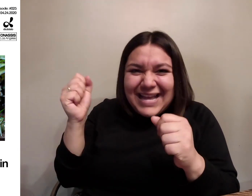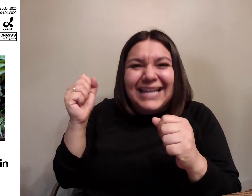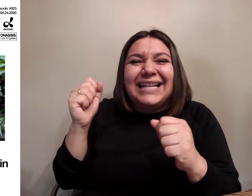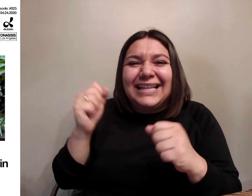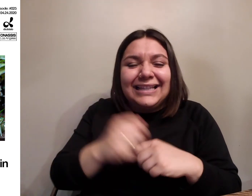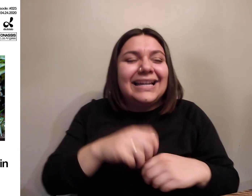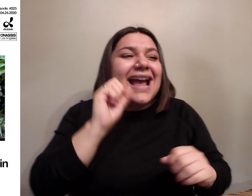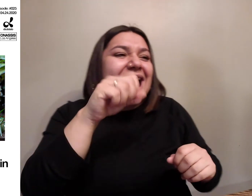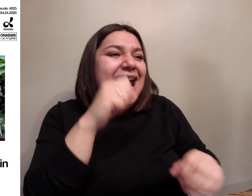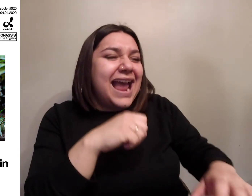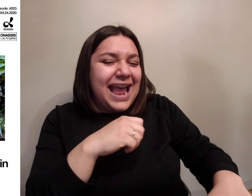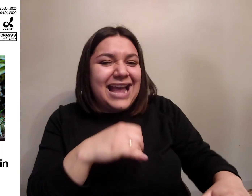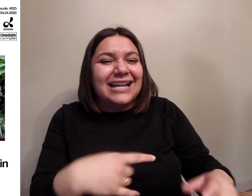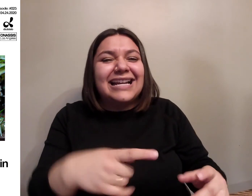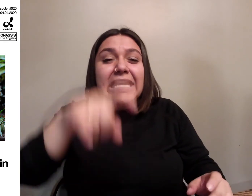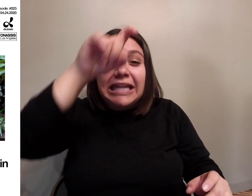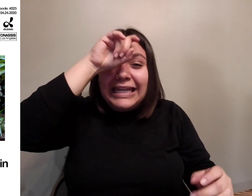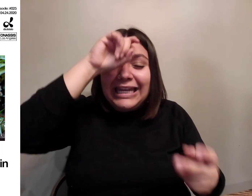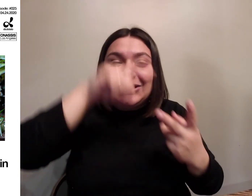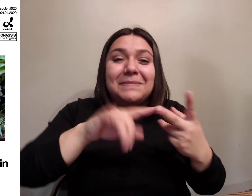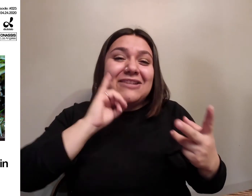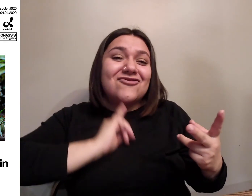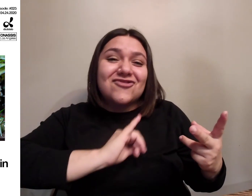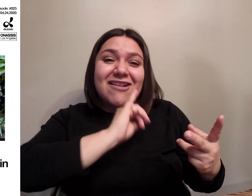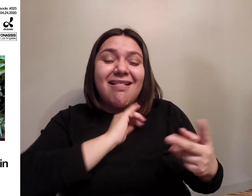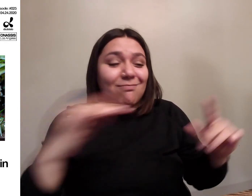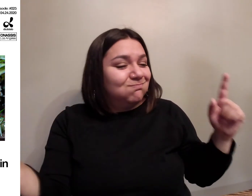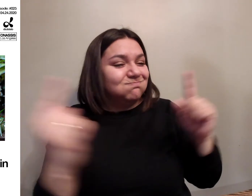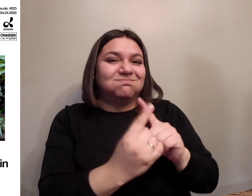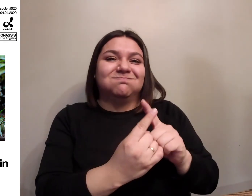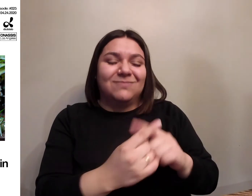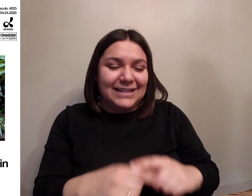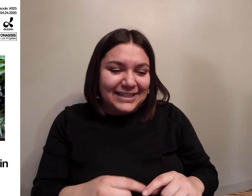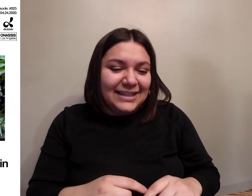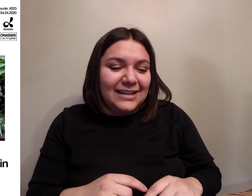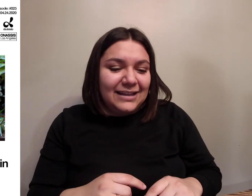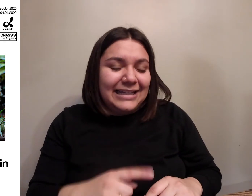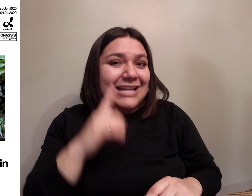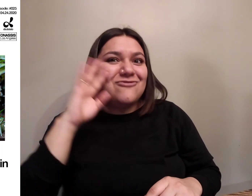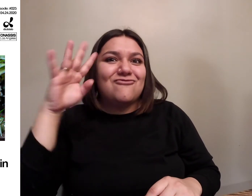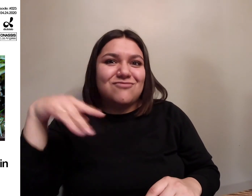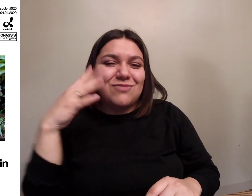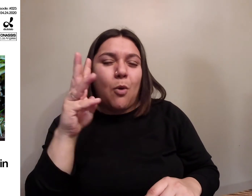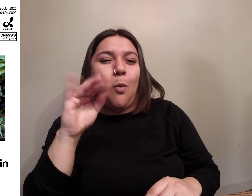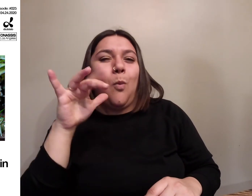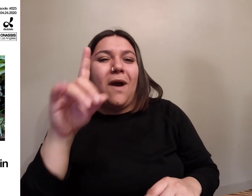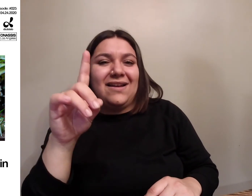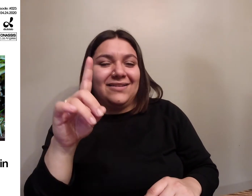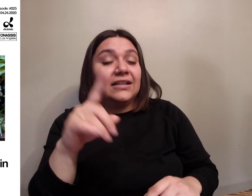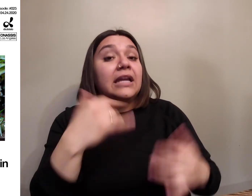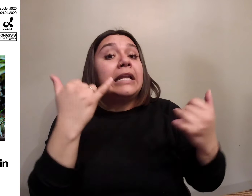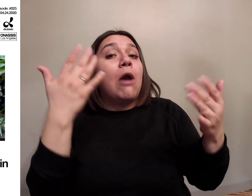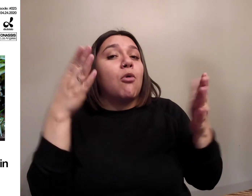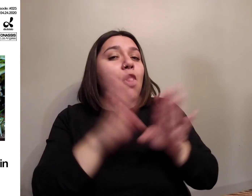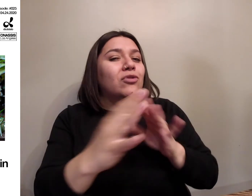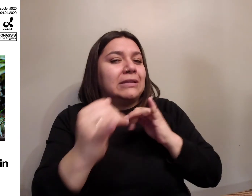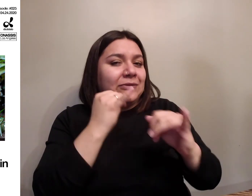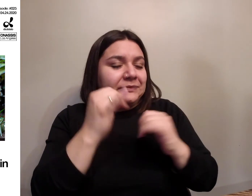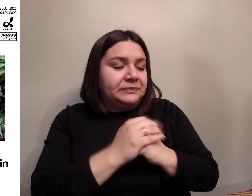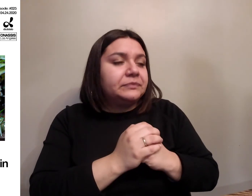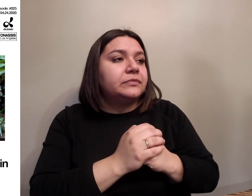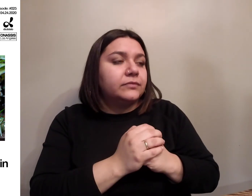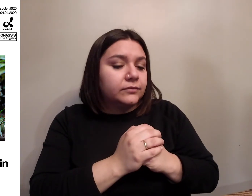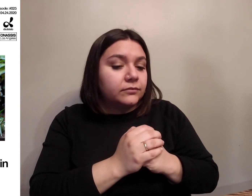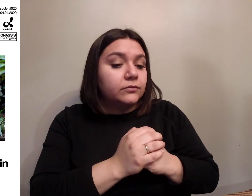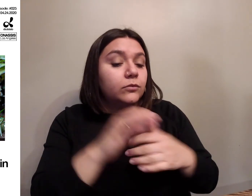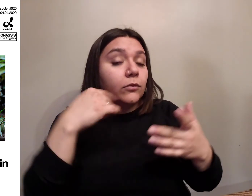We do know that we cannot change as much as we want to, but we cannot give up trying. Right.